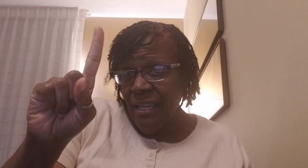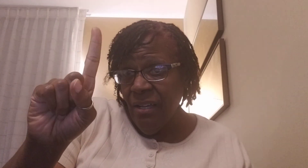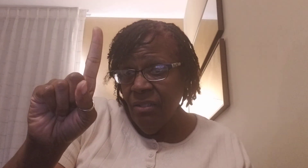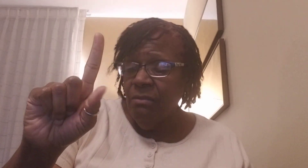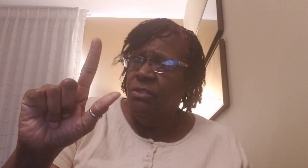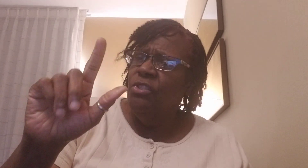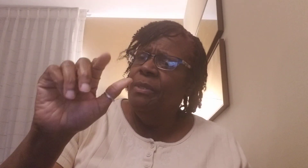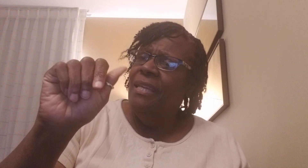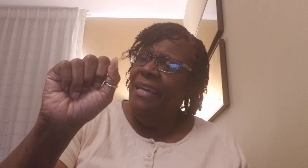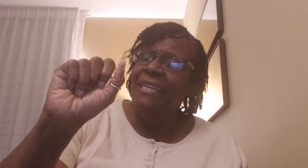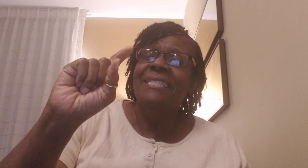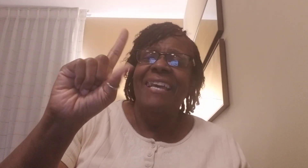ASL?